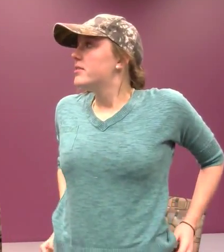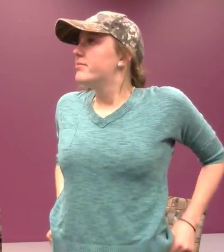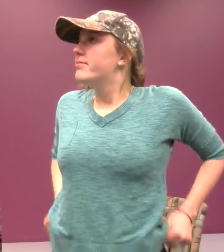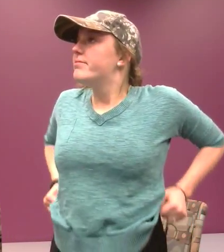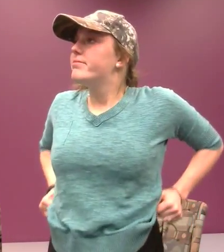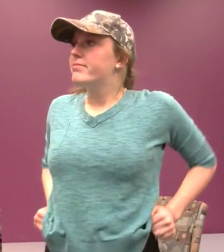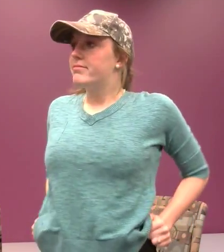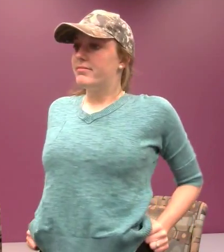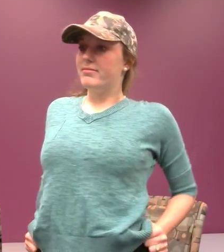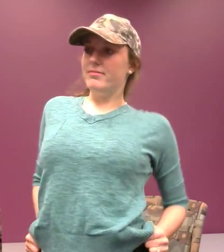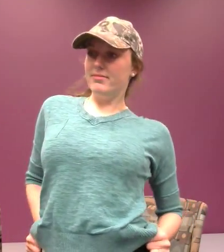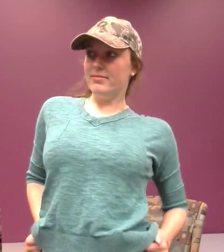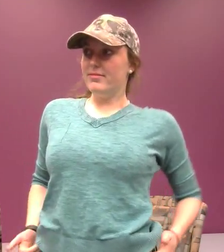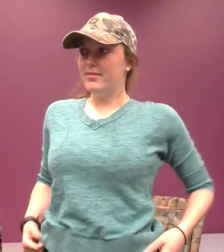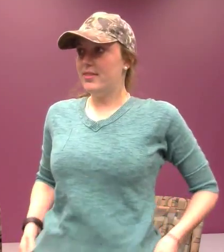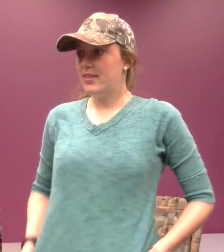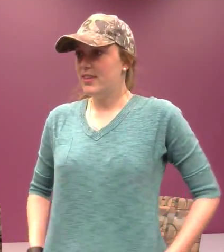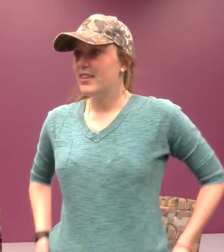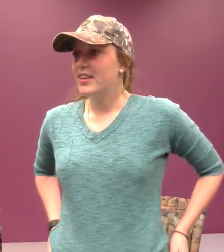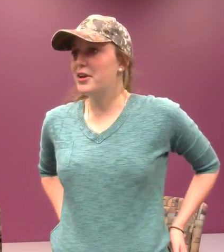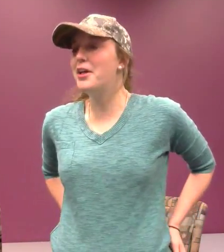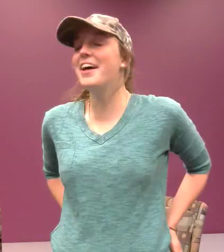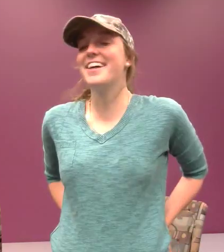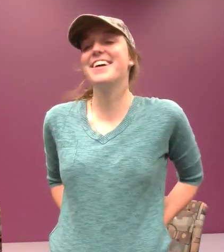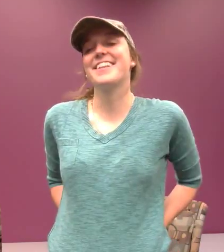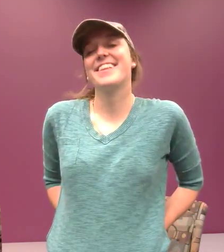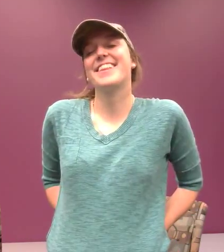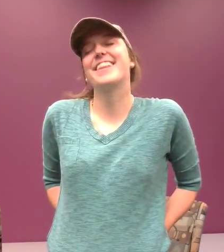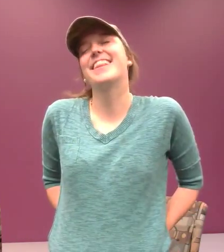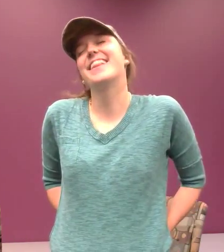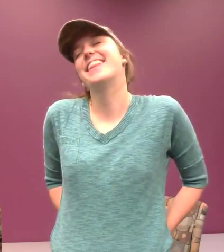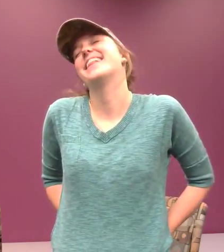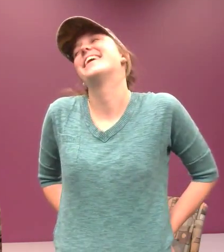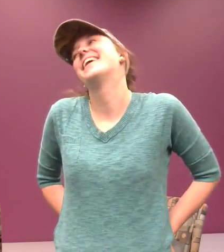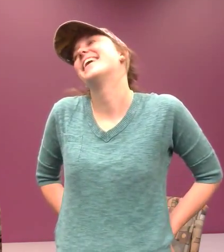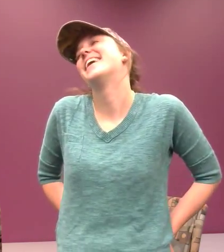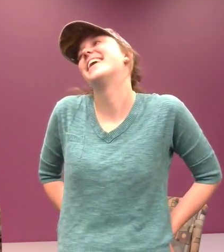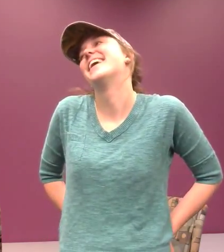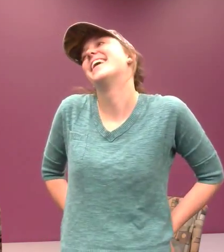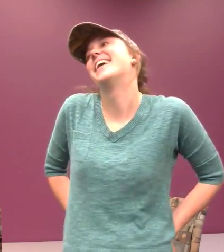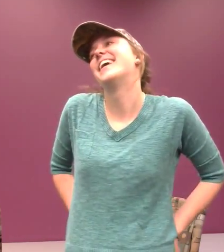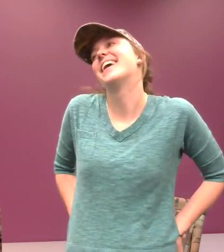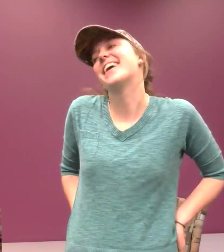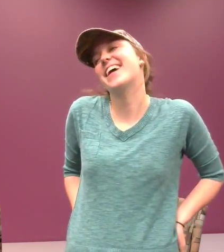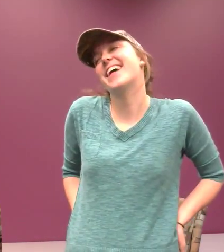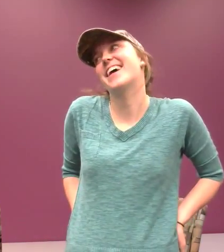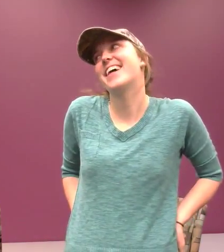Takes my Now? I'm not done.